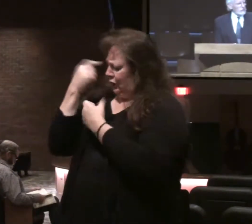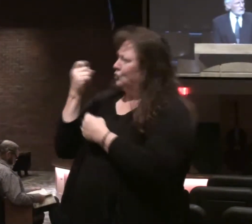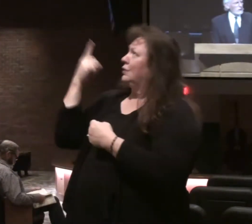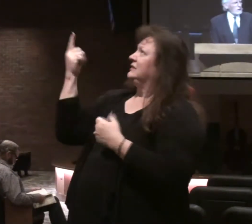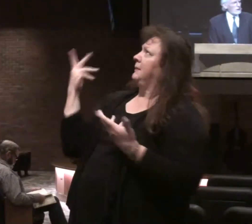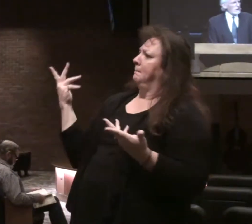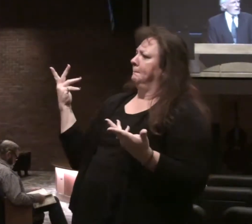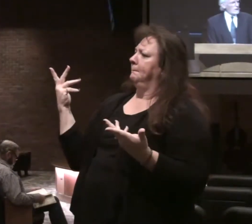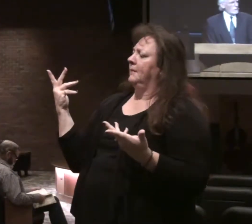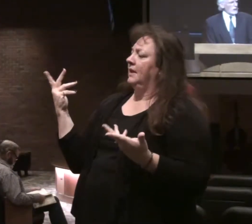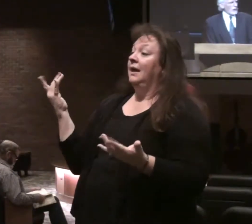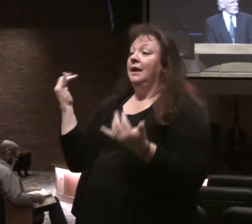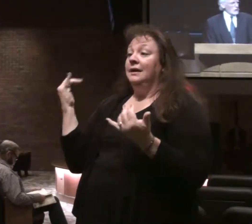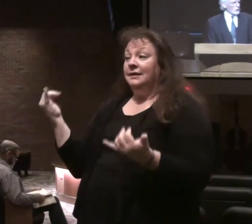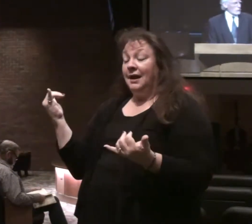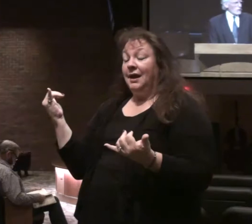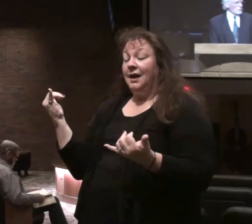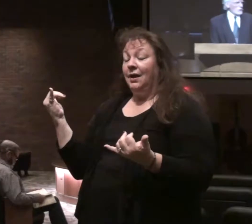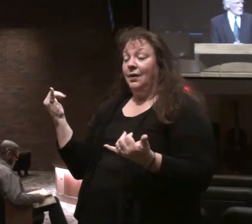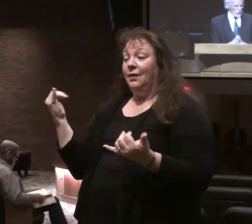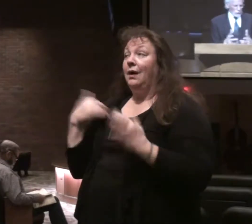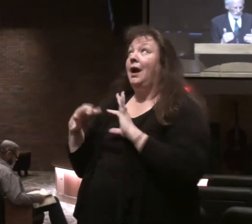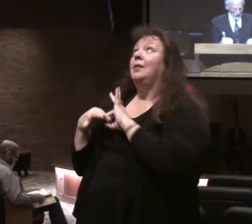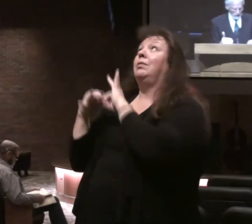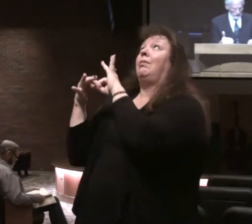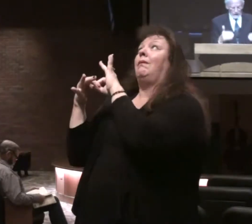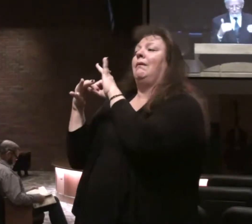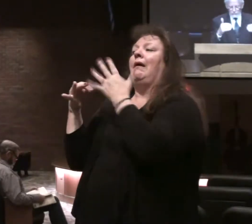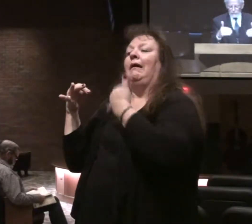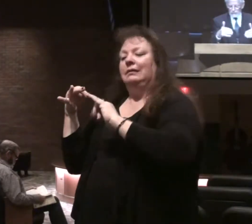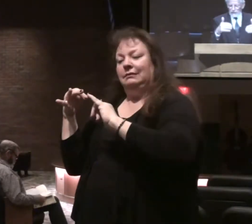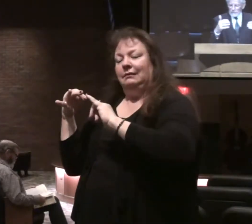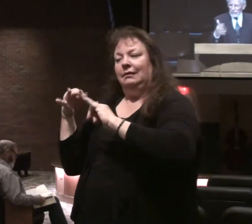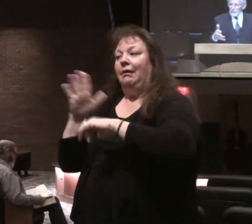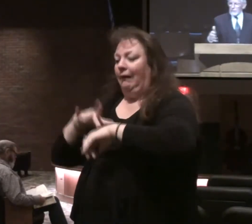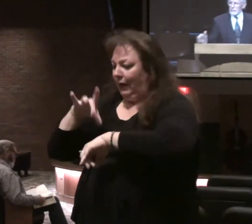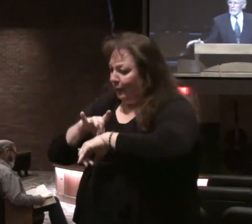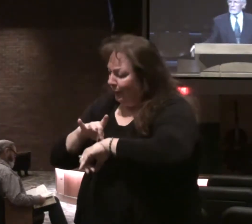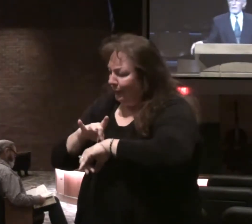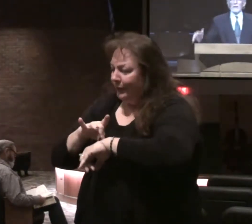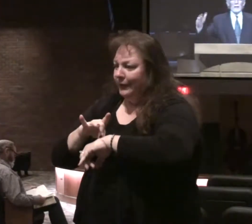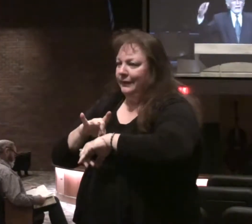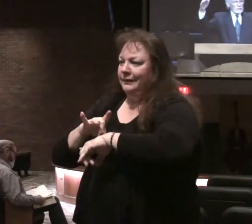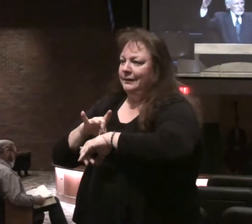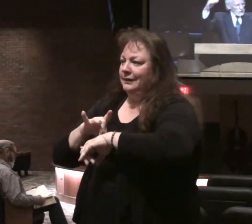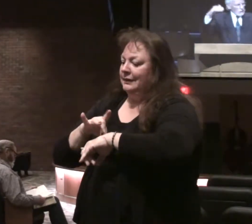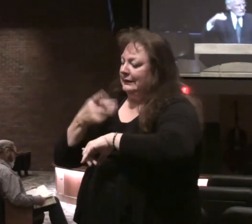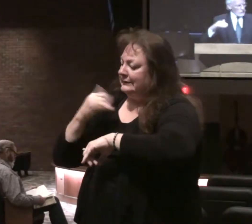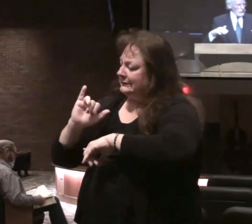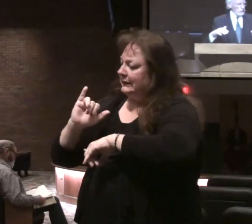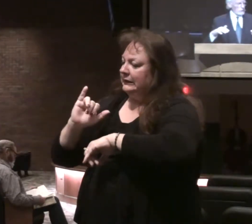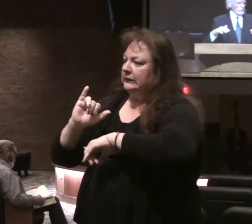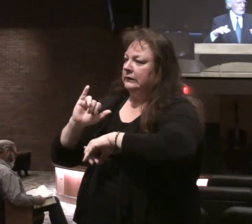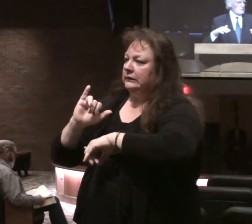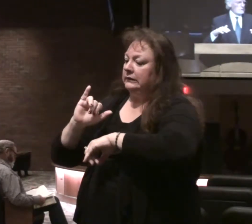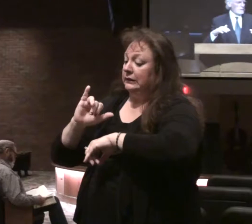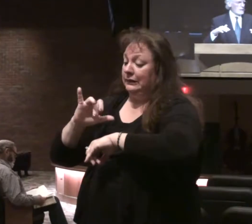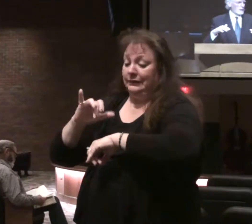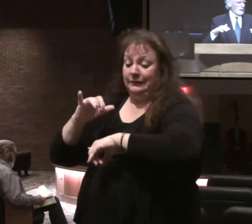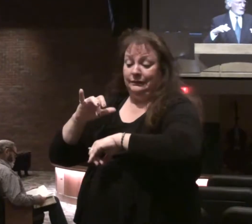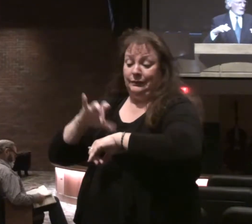Christ. Now that we're God's children, we still live under the sun on this earth. It's still under the